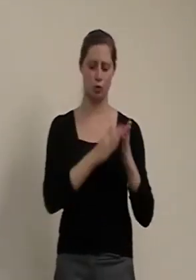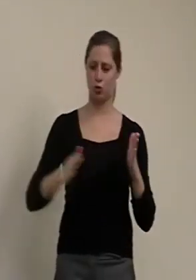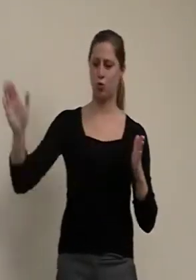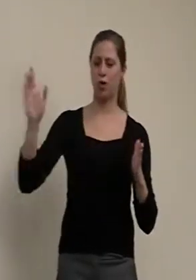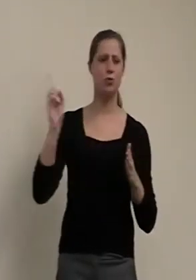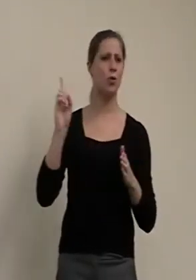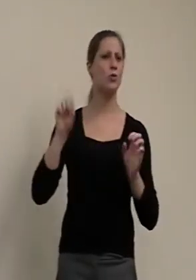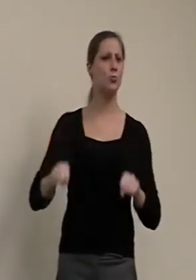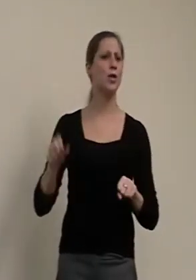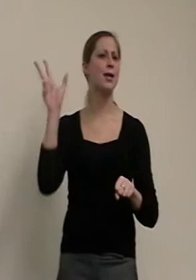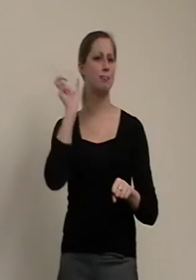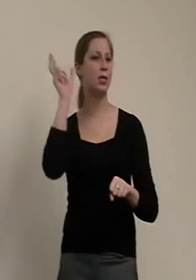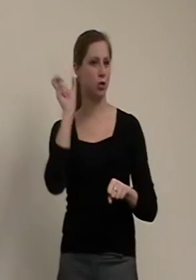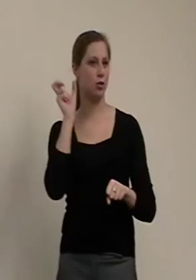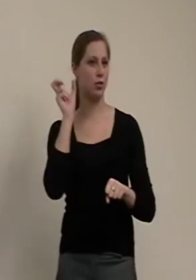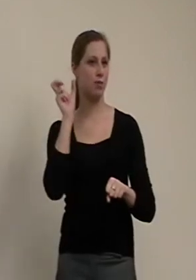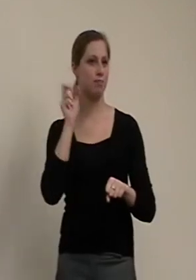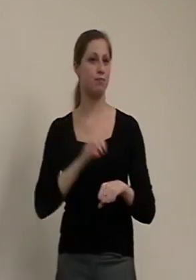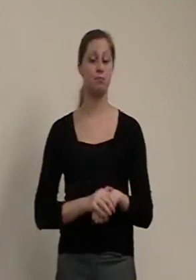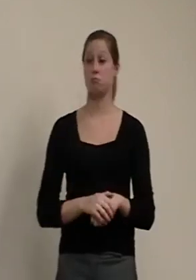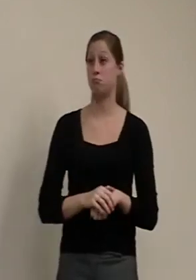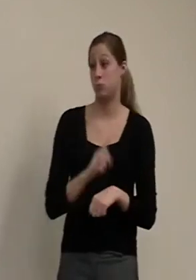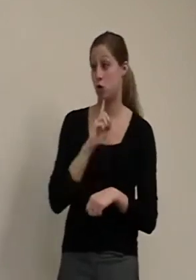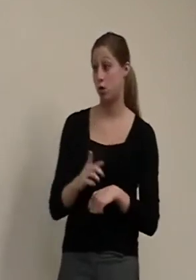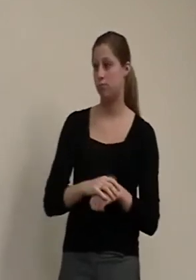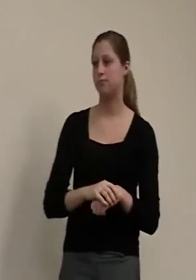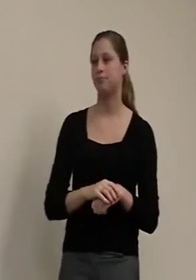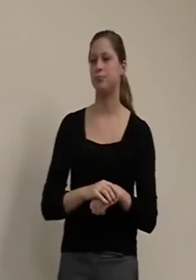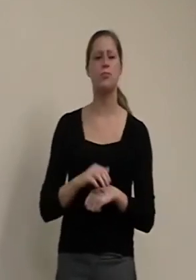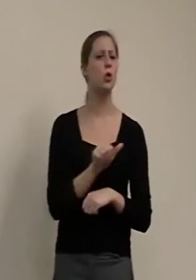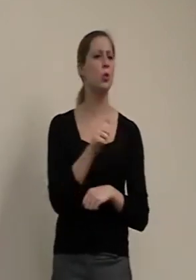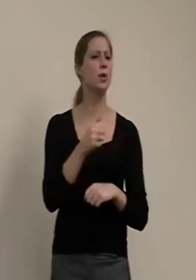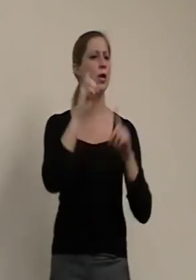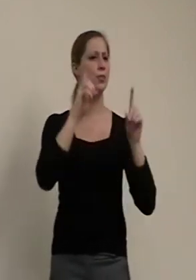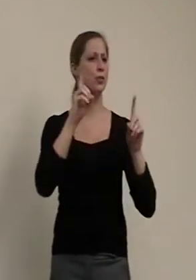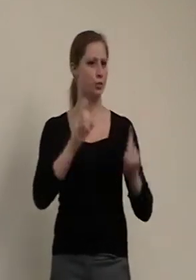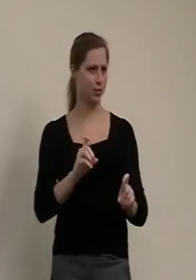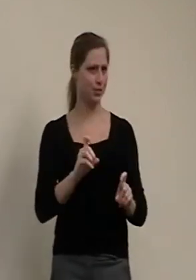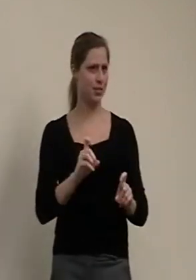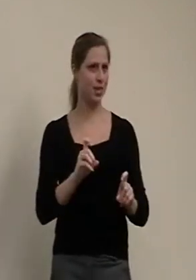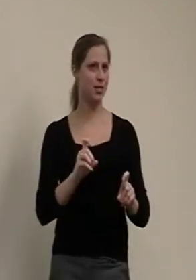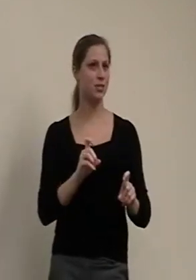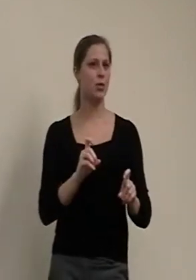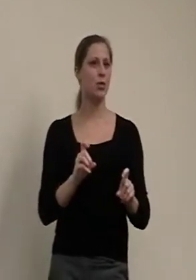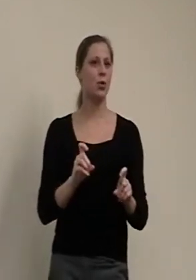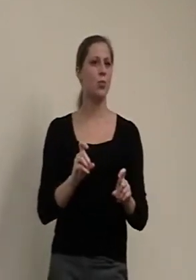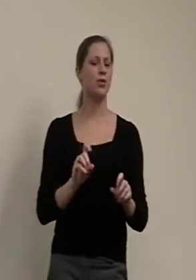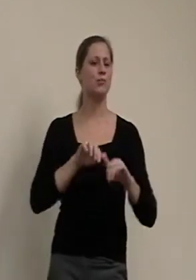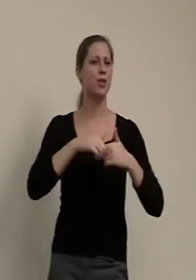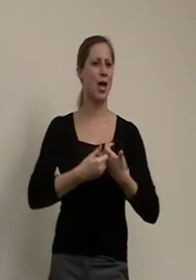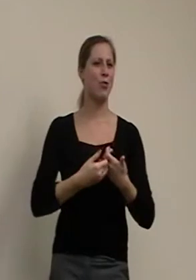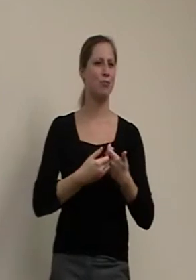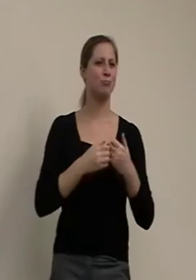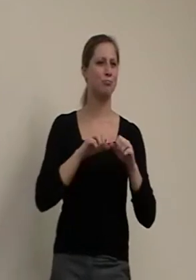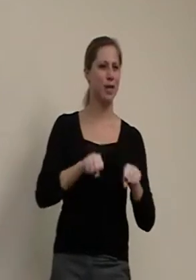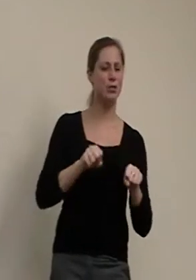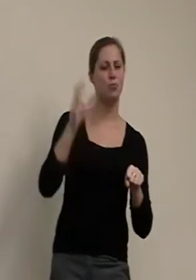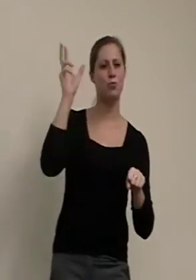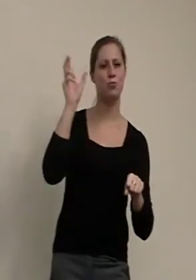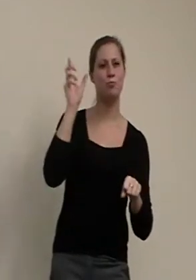Okay. The other test that I did was to see how well you understood words. And on that test, you